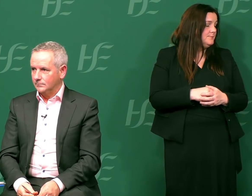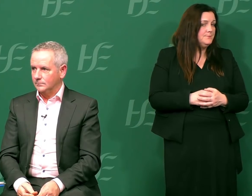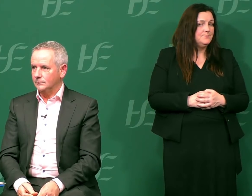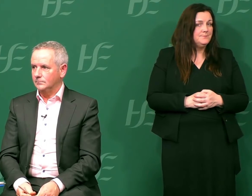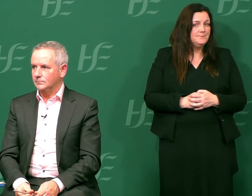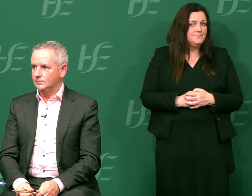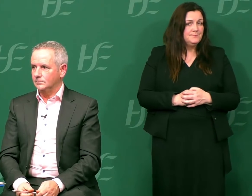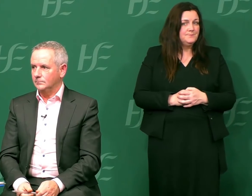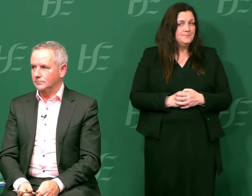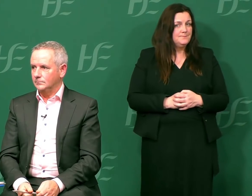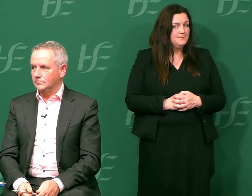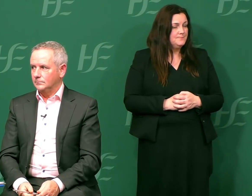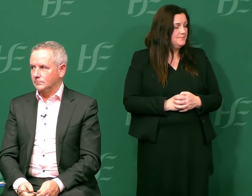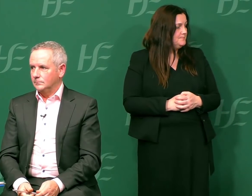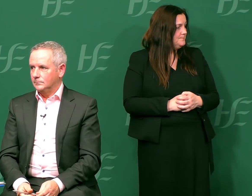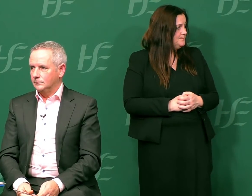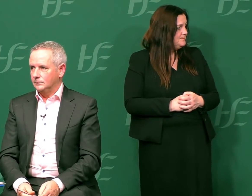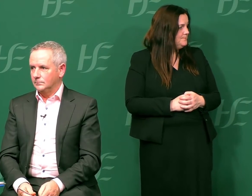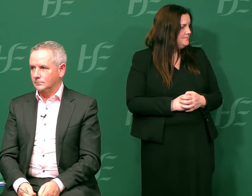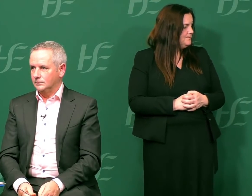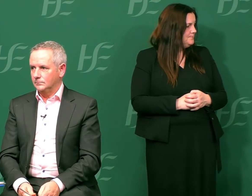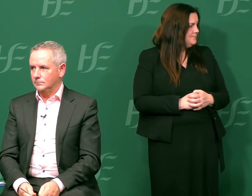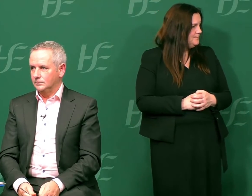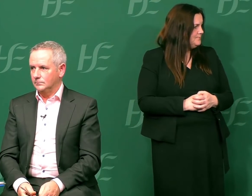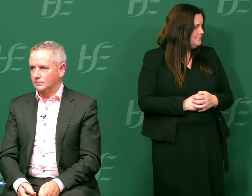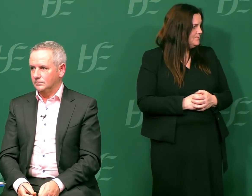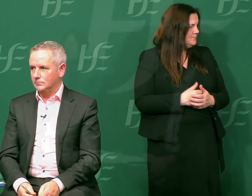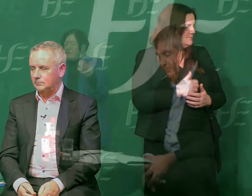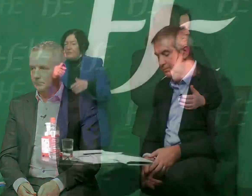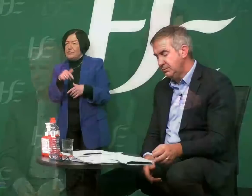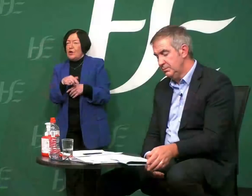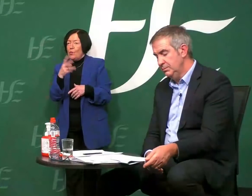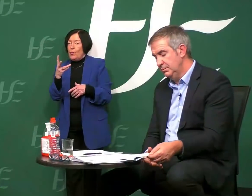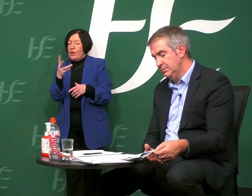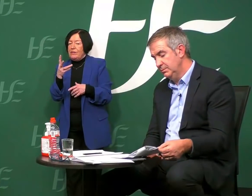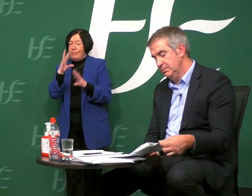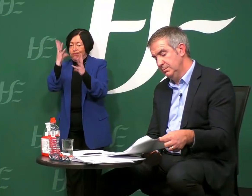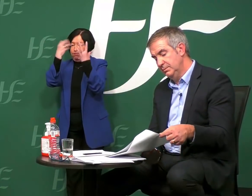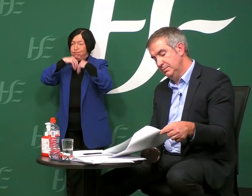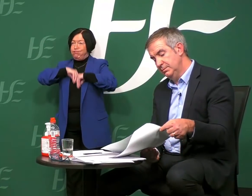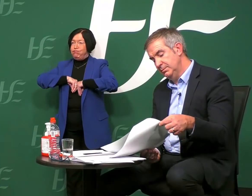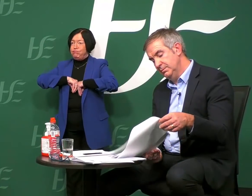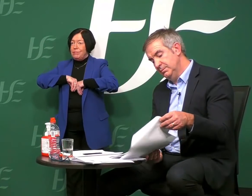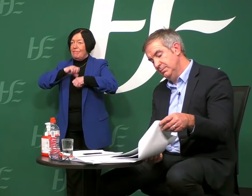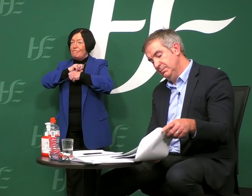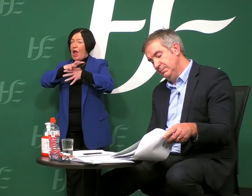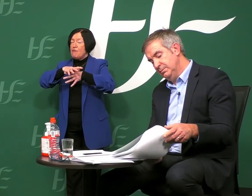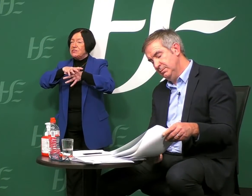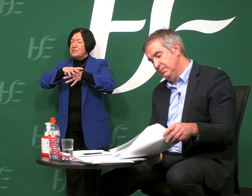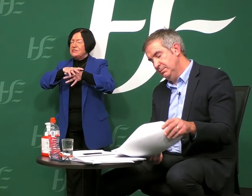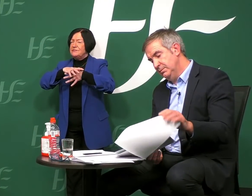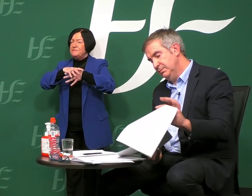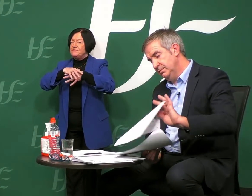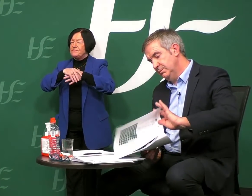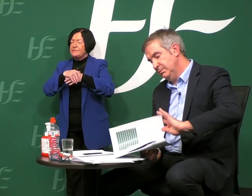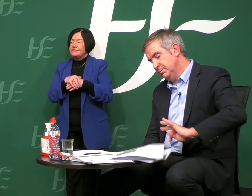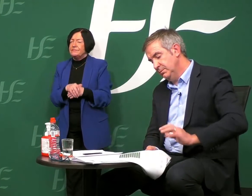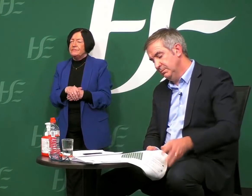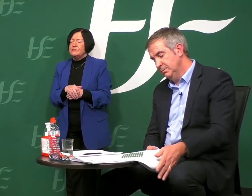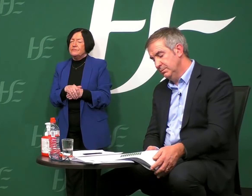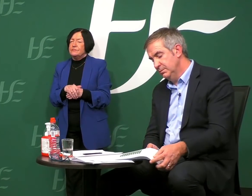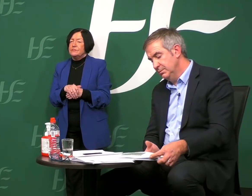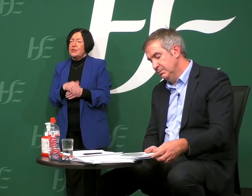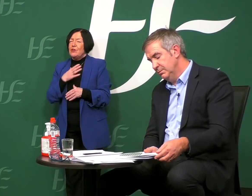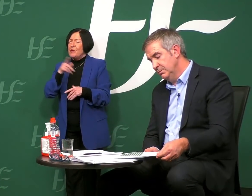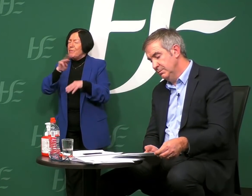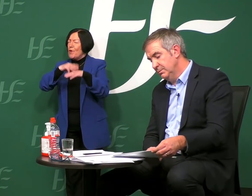unvaccinated versus vaccinated in terms of how likely they are to contract the virus. Is just to kind of